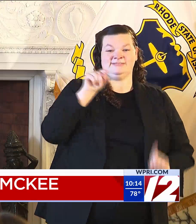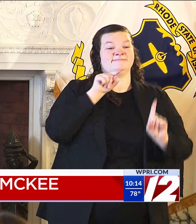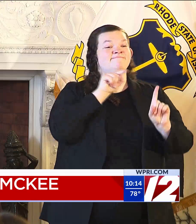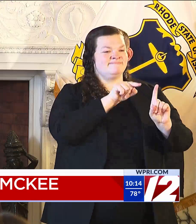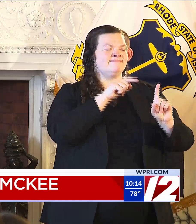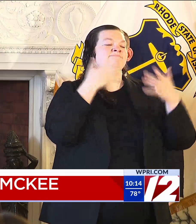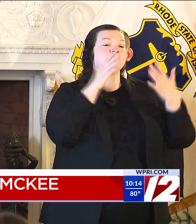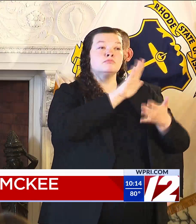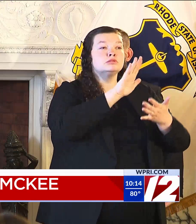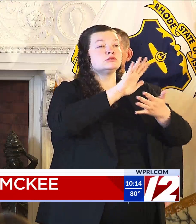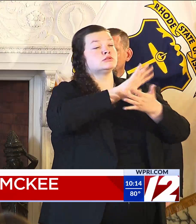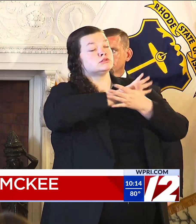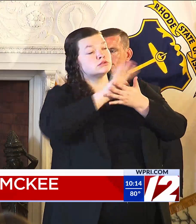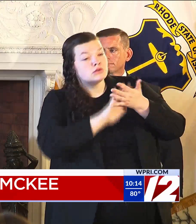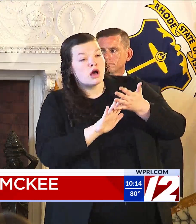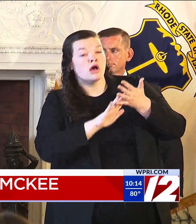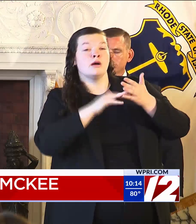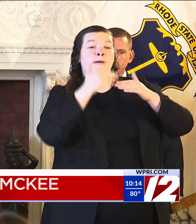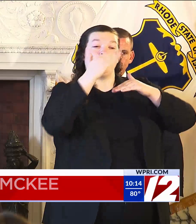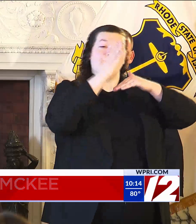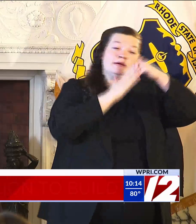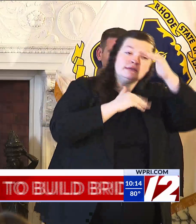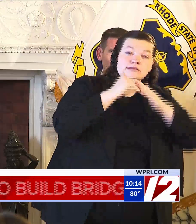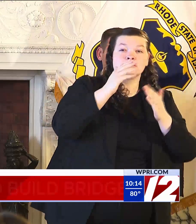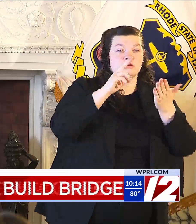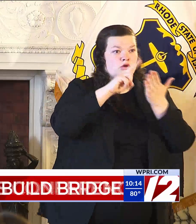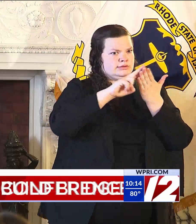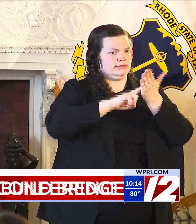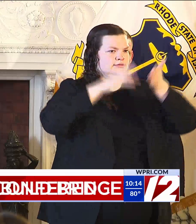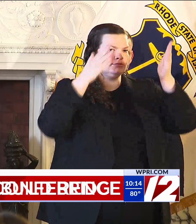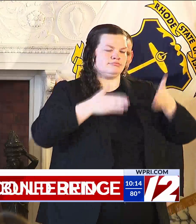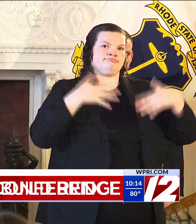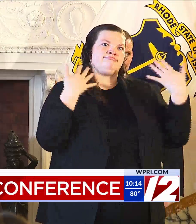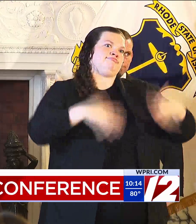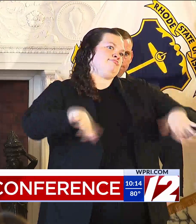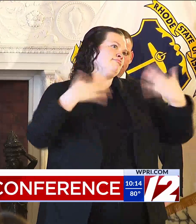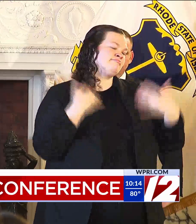contractor for the new Washington Bridge.